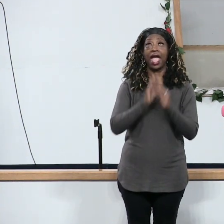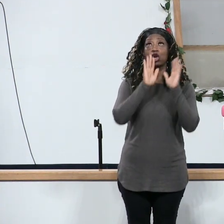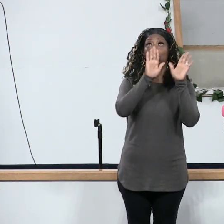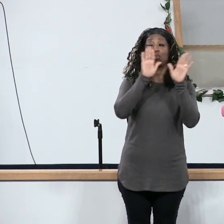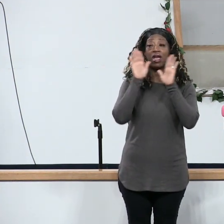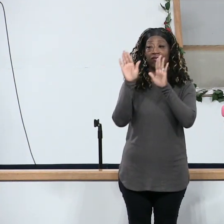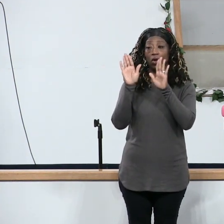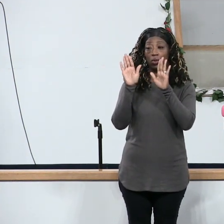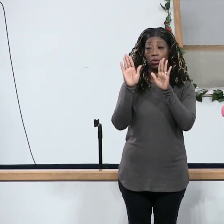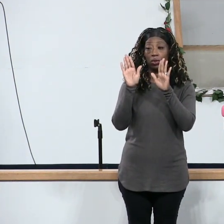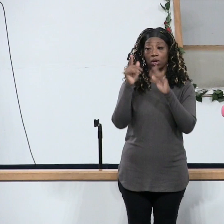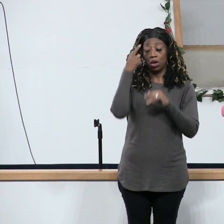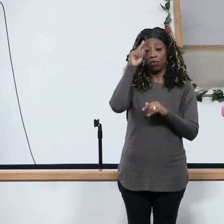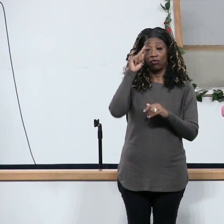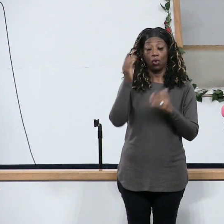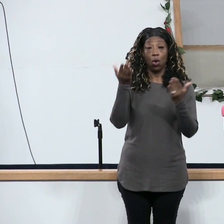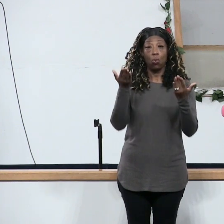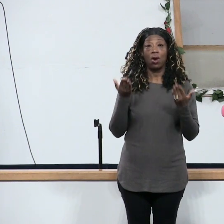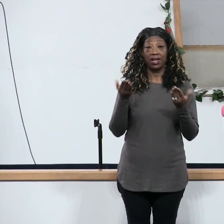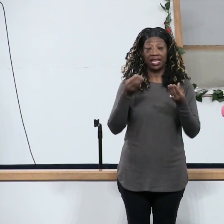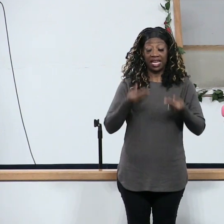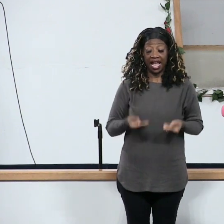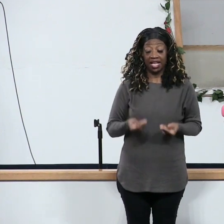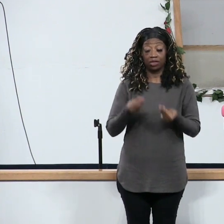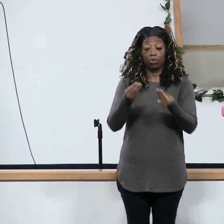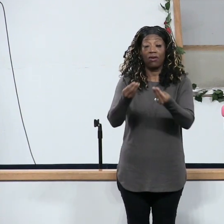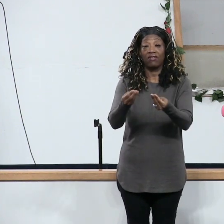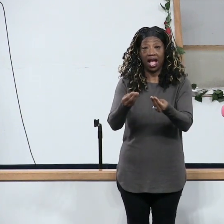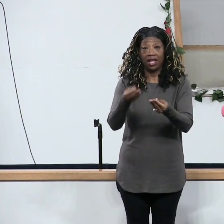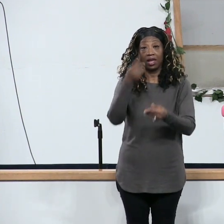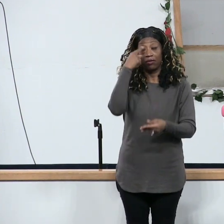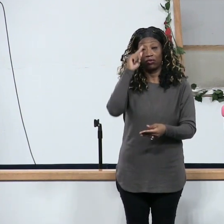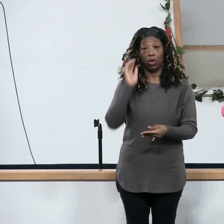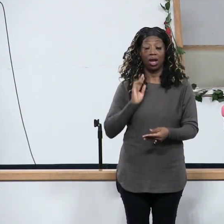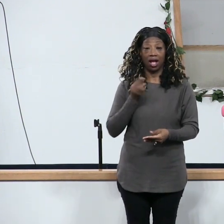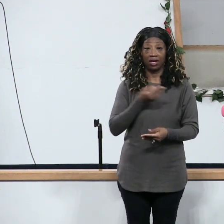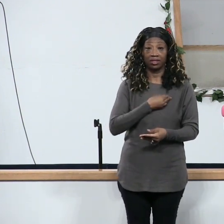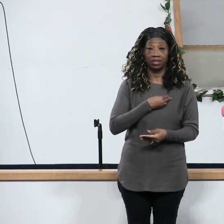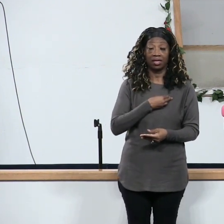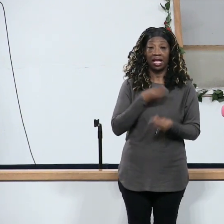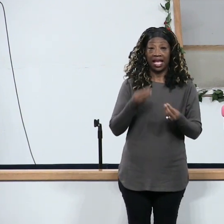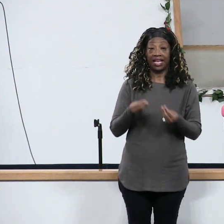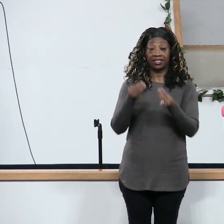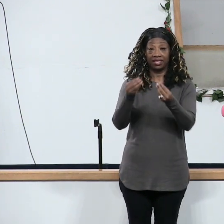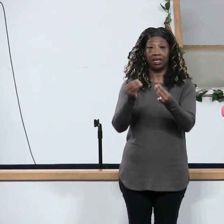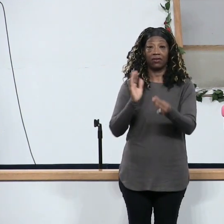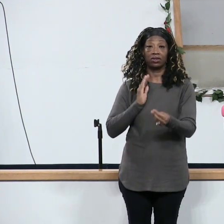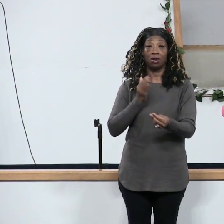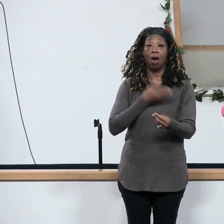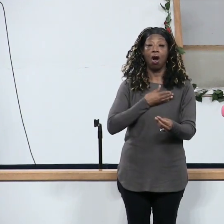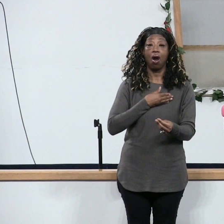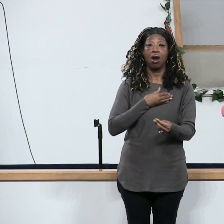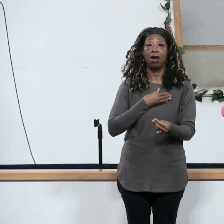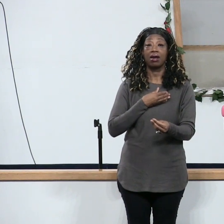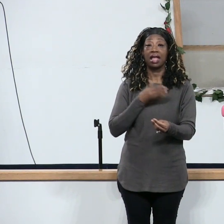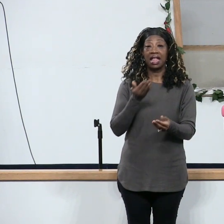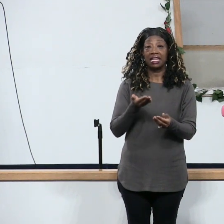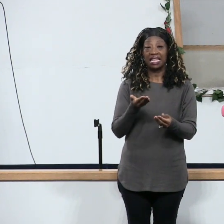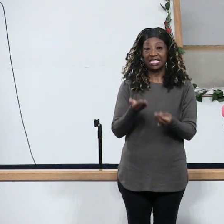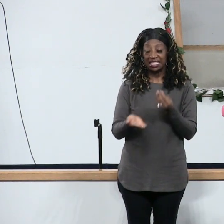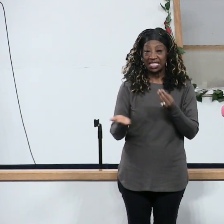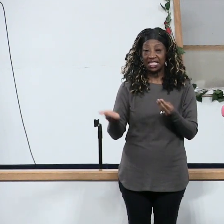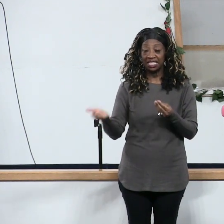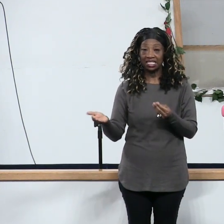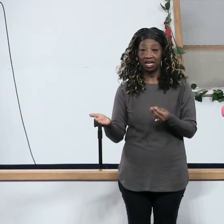grateful for what he has provided for us. He's provided for our necessities,